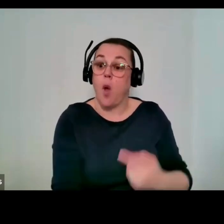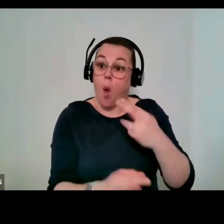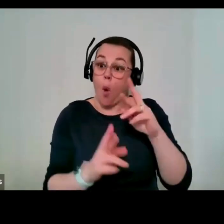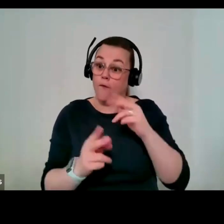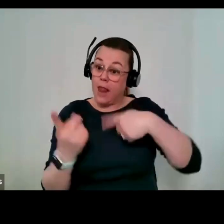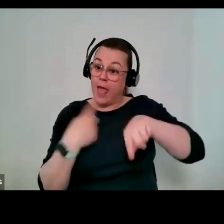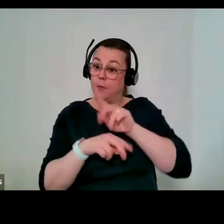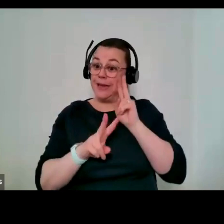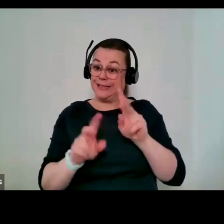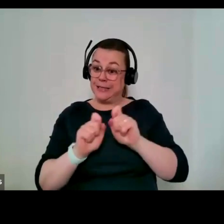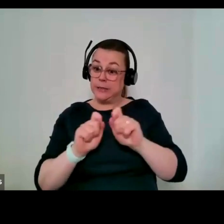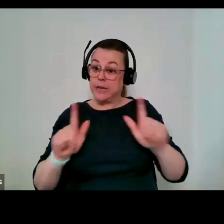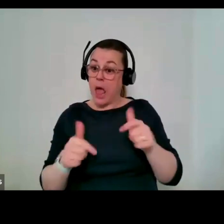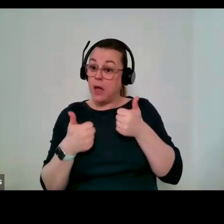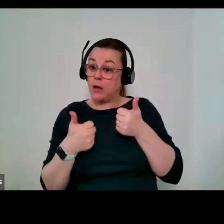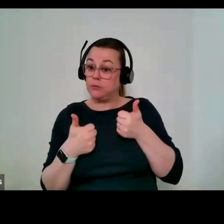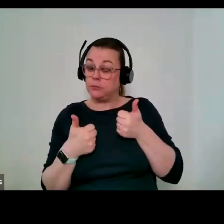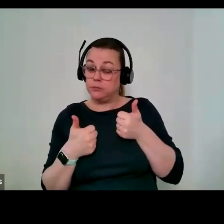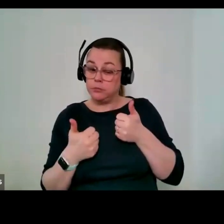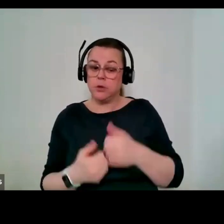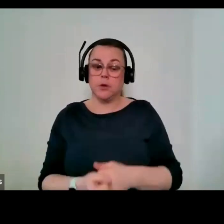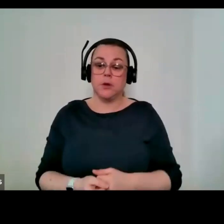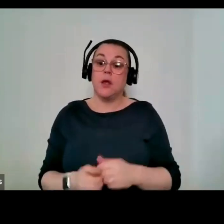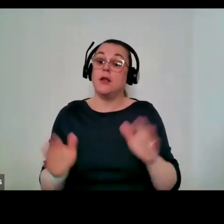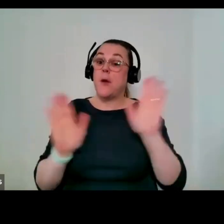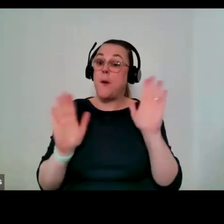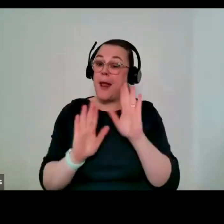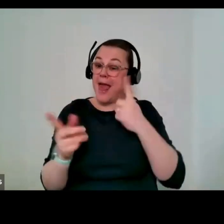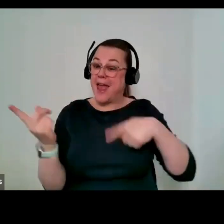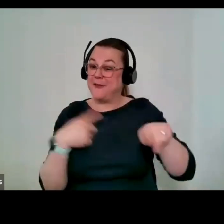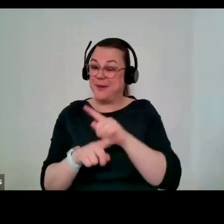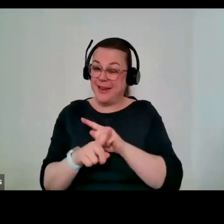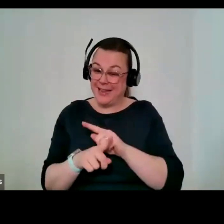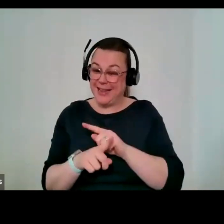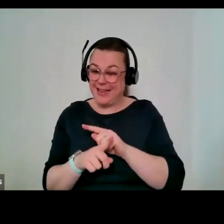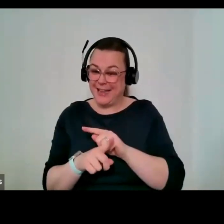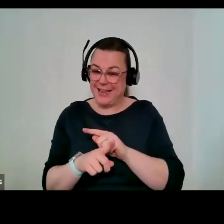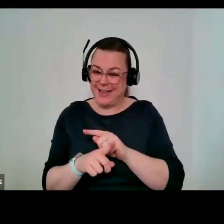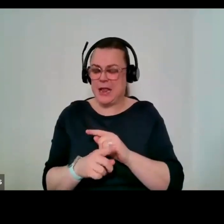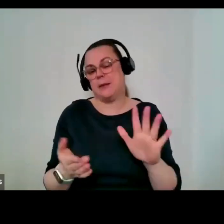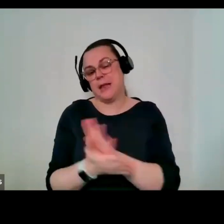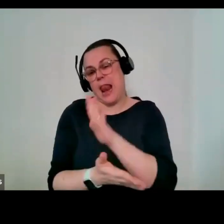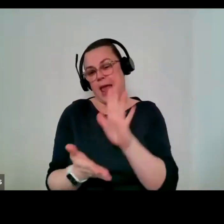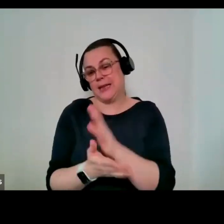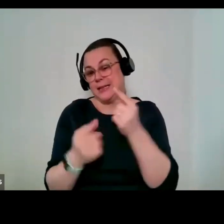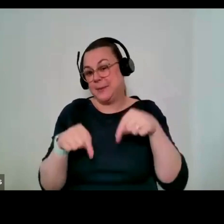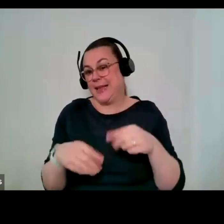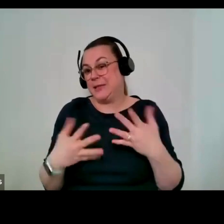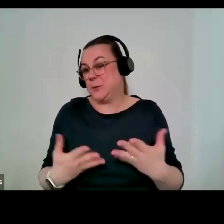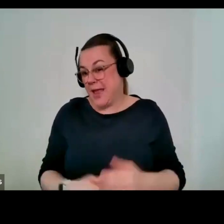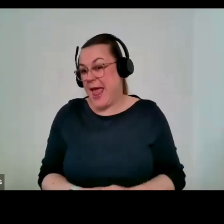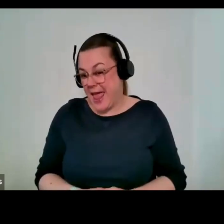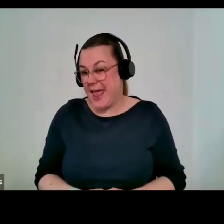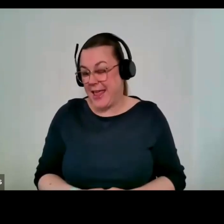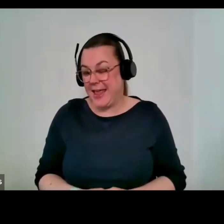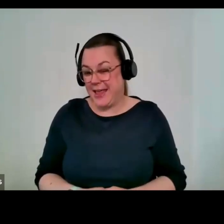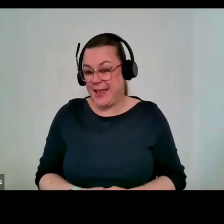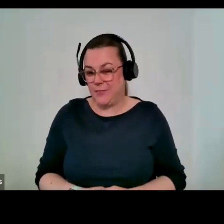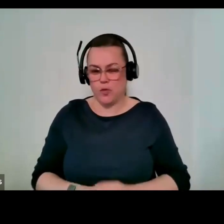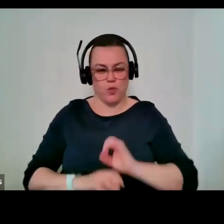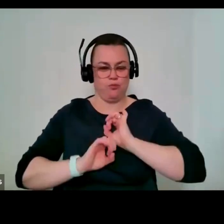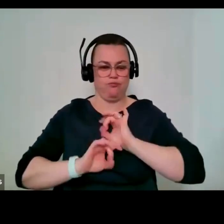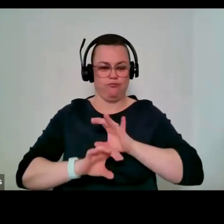my slides okay. So hello everyone, we're pleased to be here today to give you